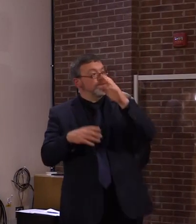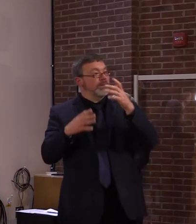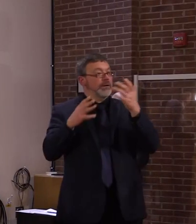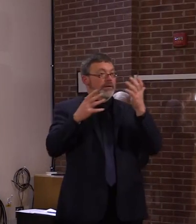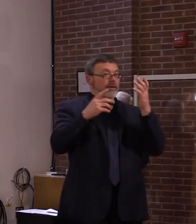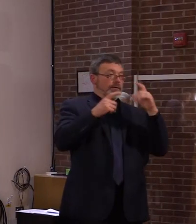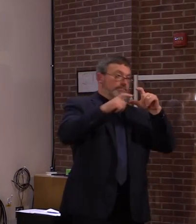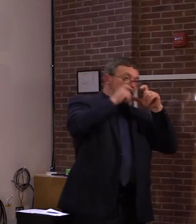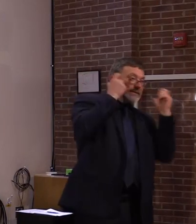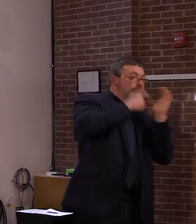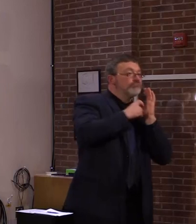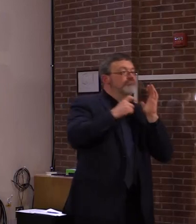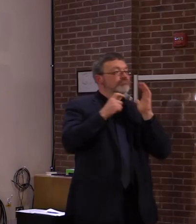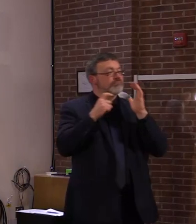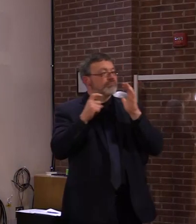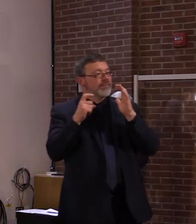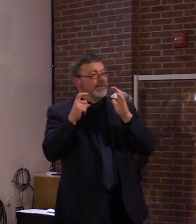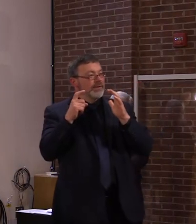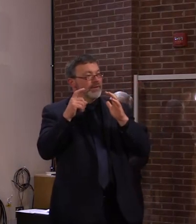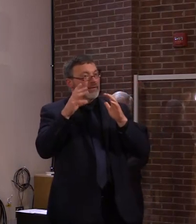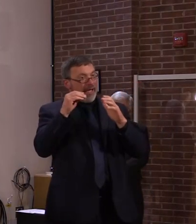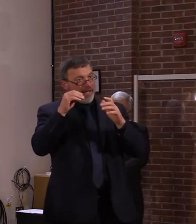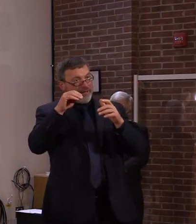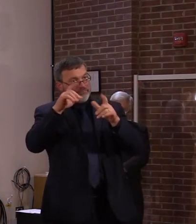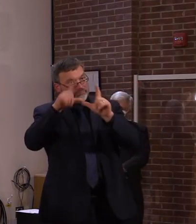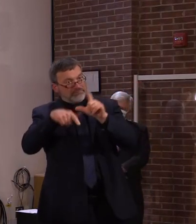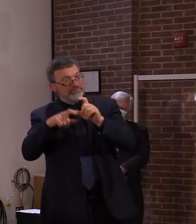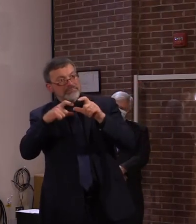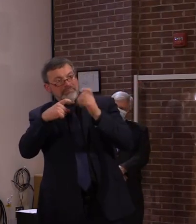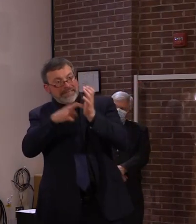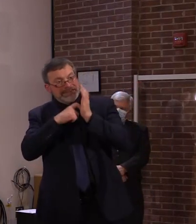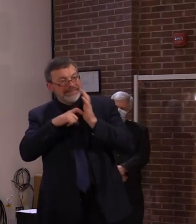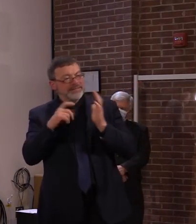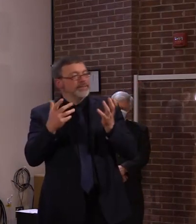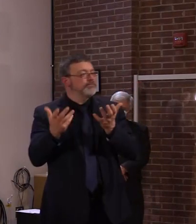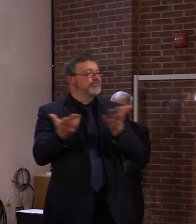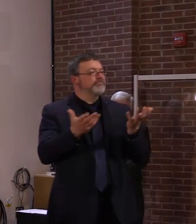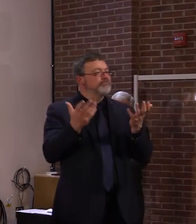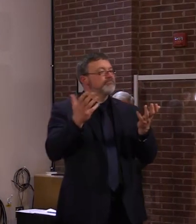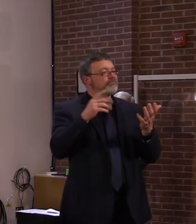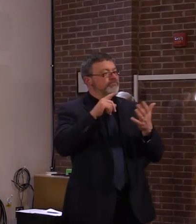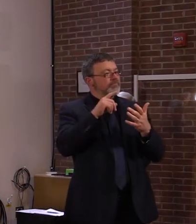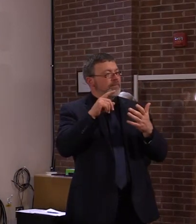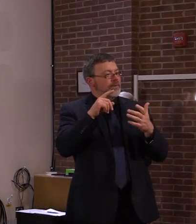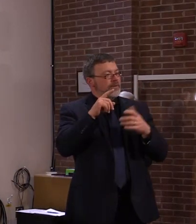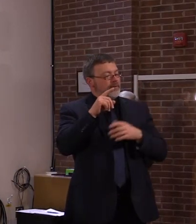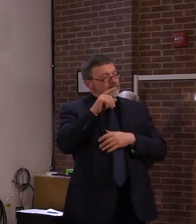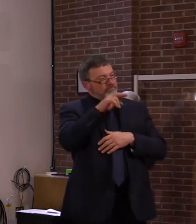it came to an end, all of that, in the era of the Delta variant.